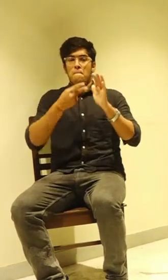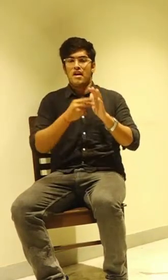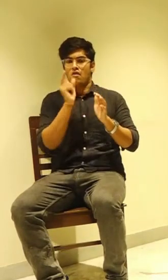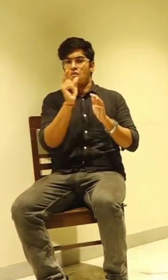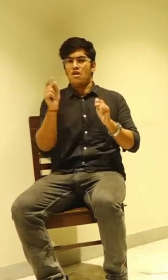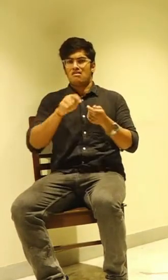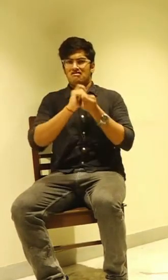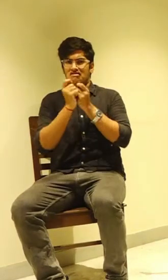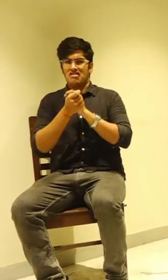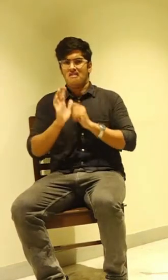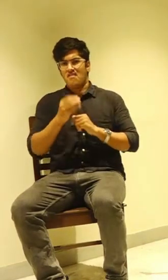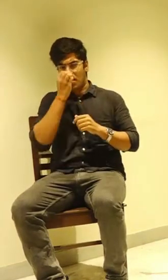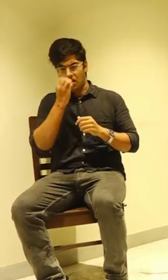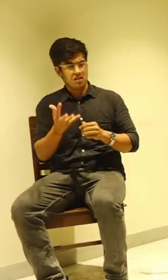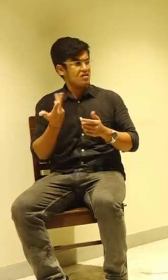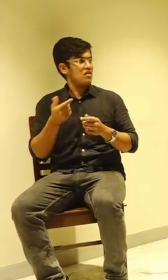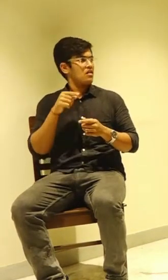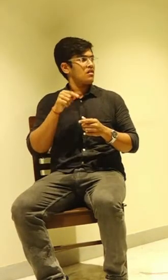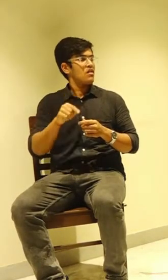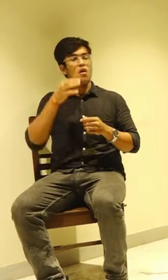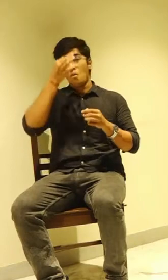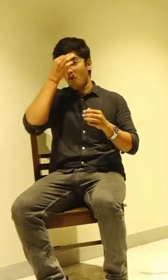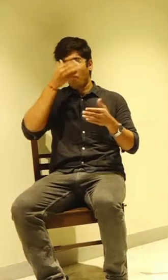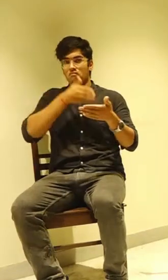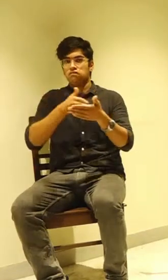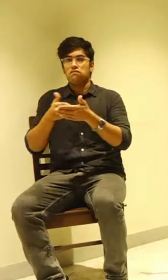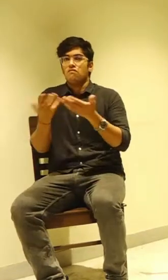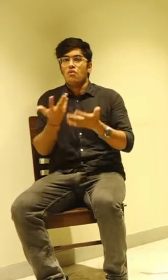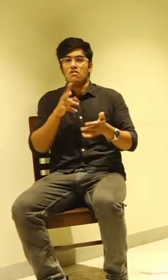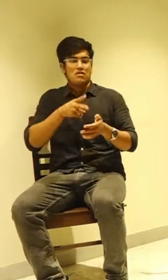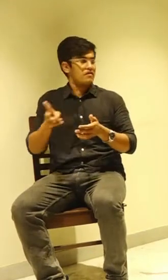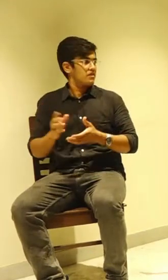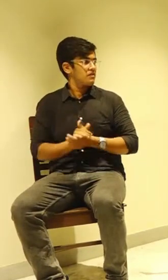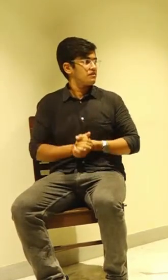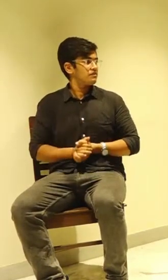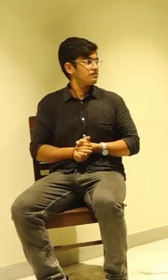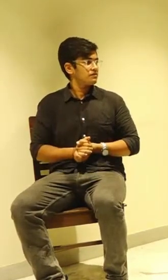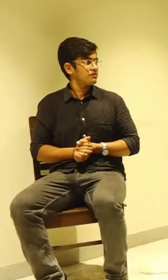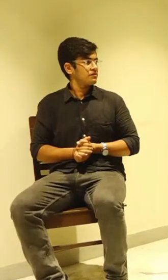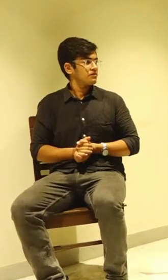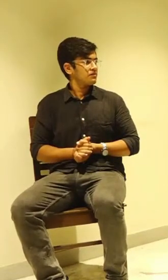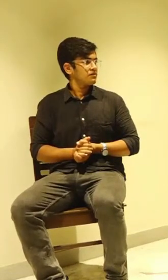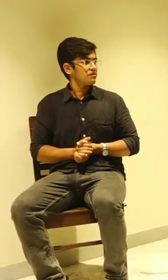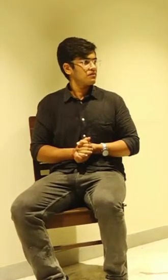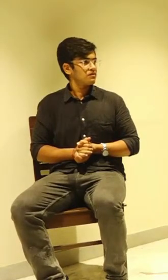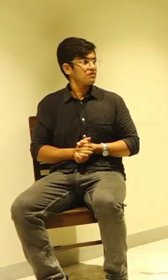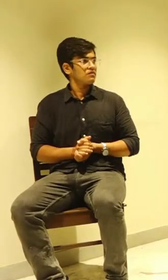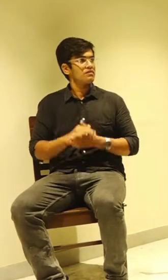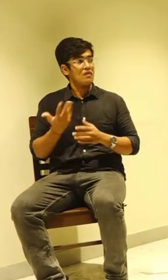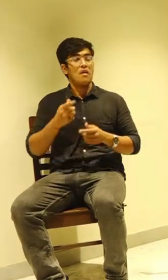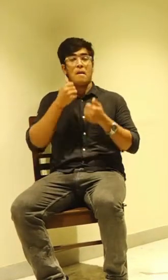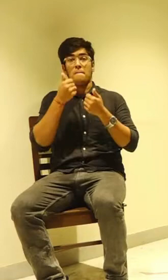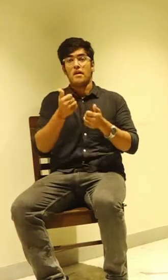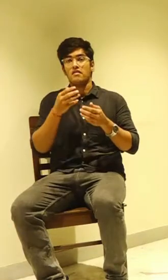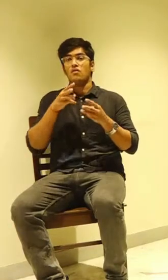change so easily, what are the problems that are involved? Yeah. This is I'm trying to. So the best way